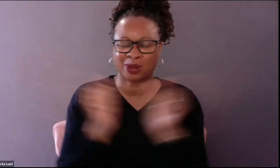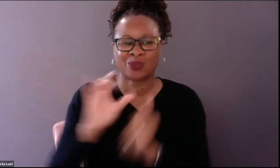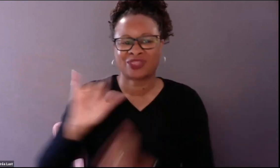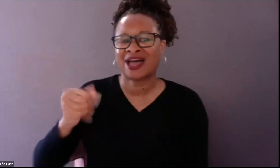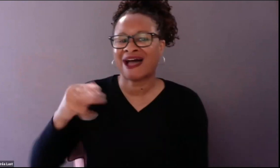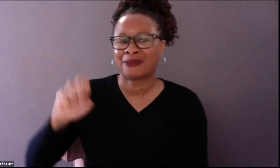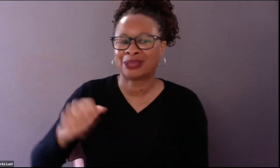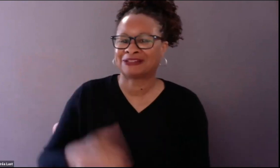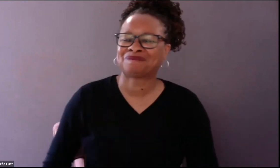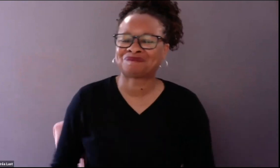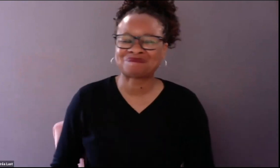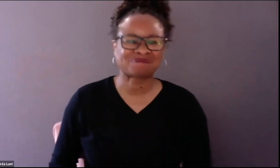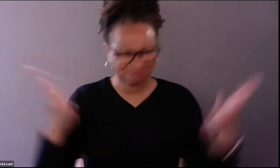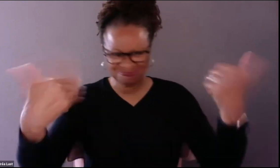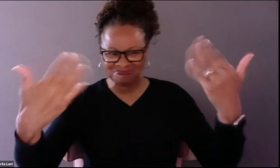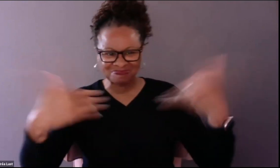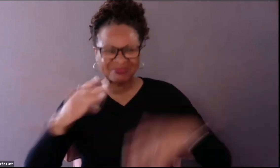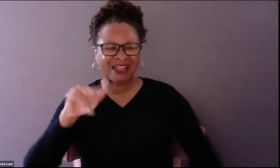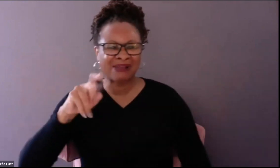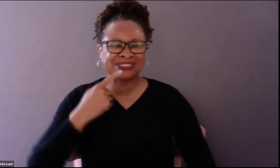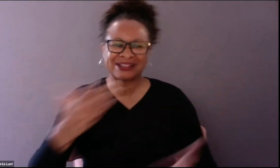You're very welcome.